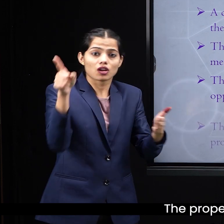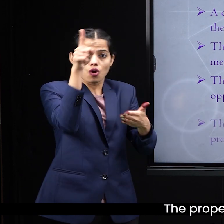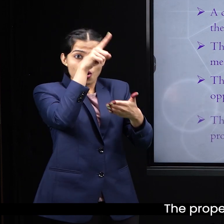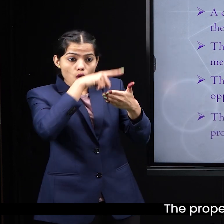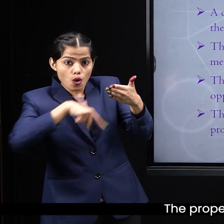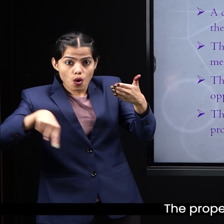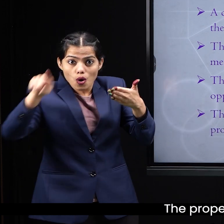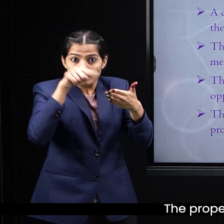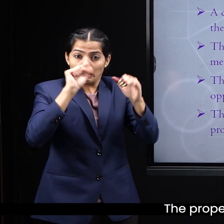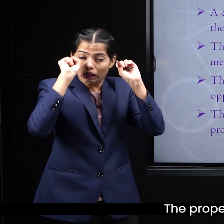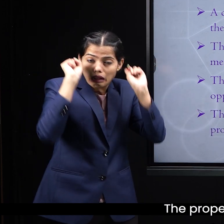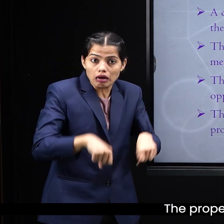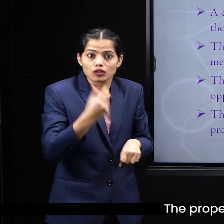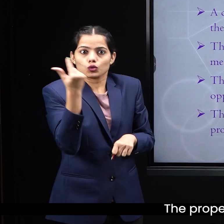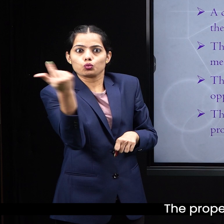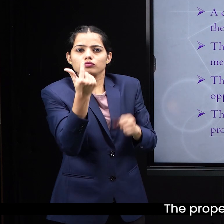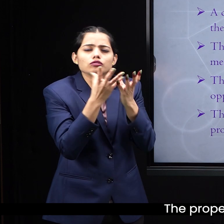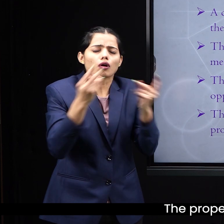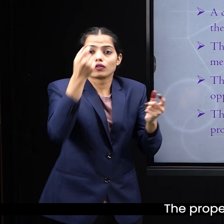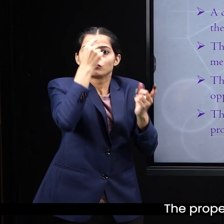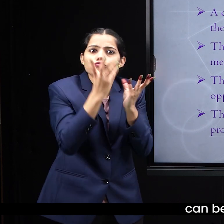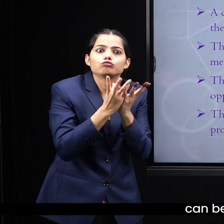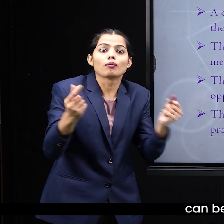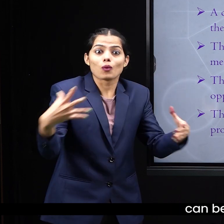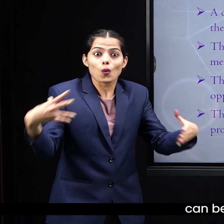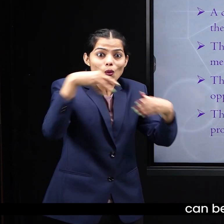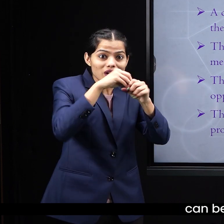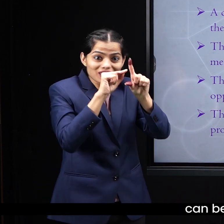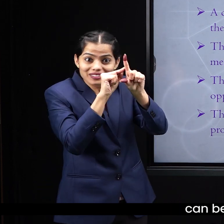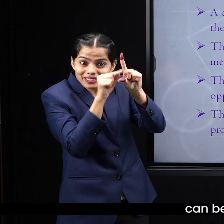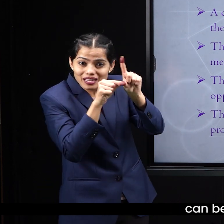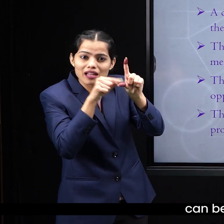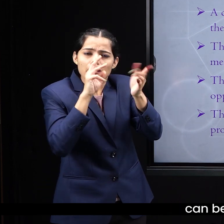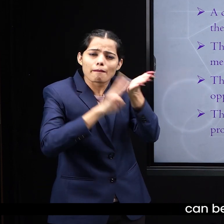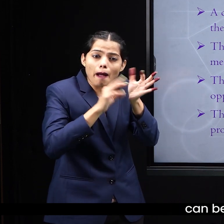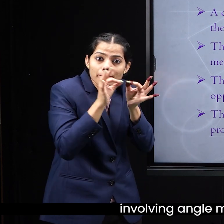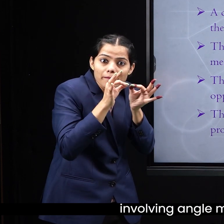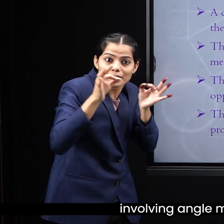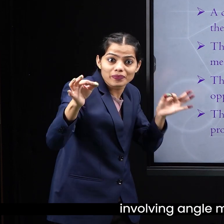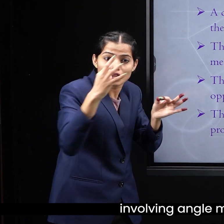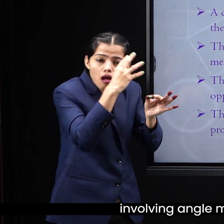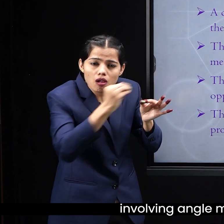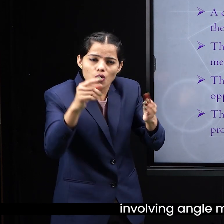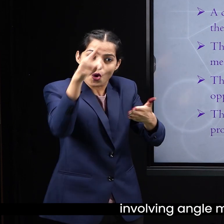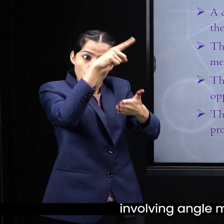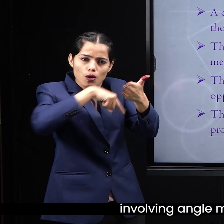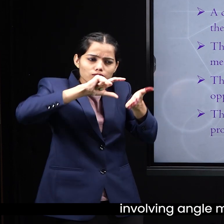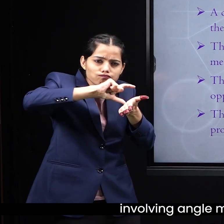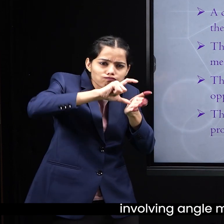The properties of cyclic quadrilaterals can be used to solve problems involving angle measurement